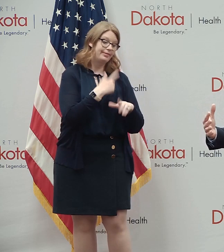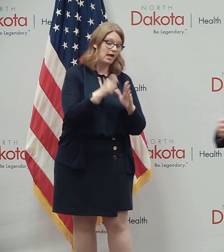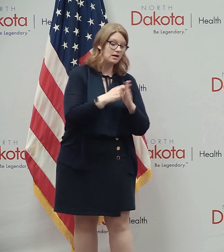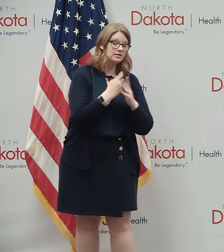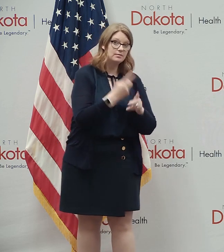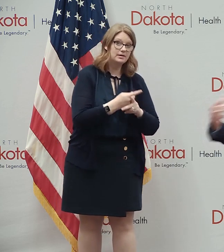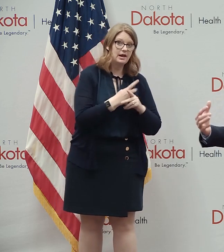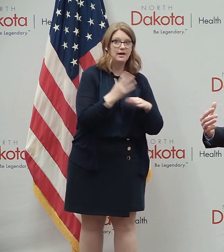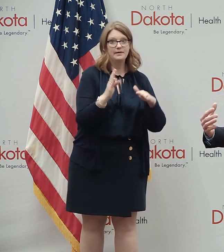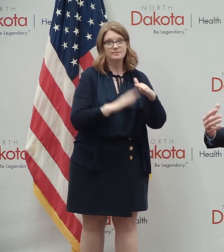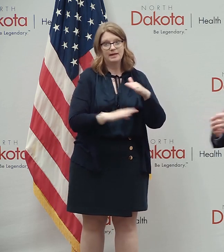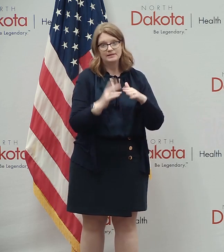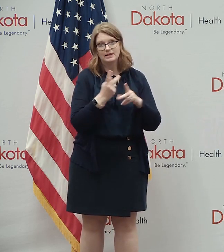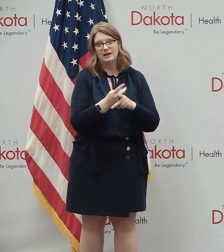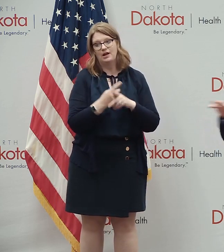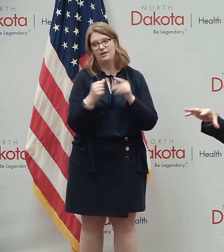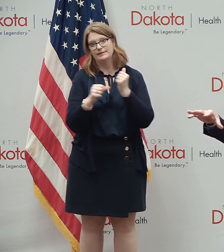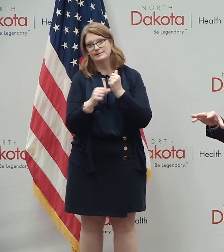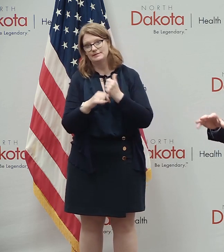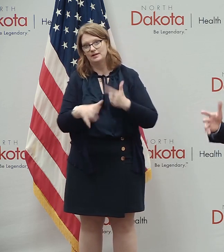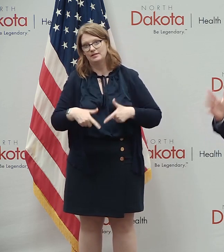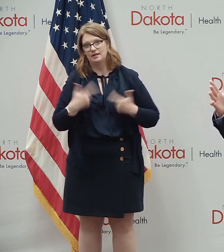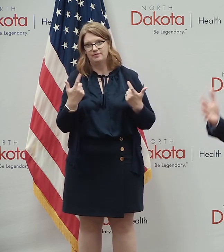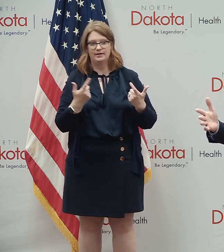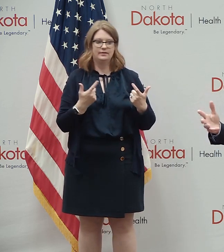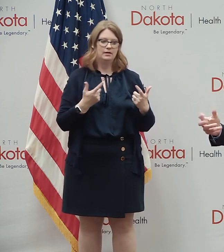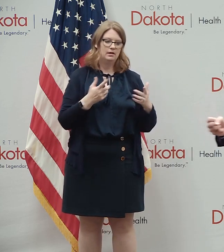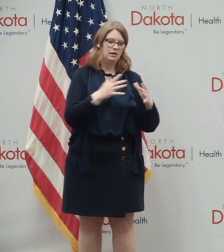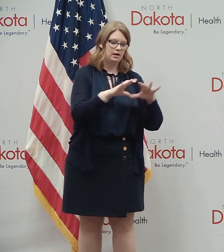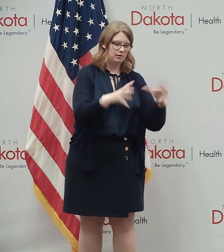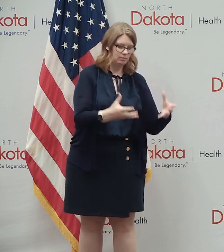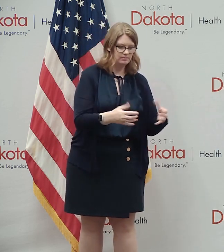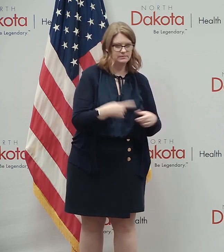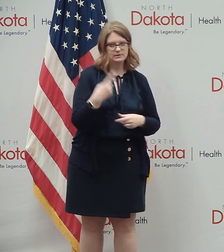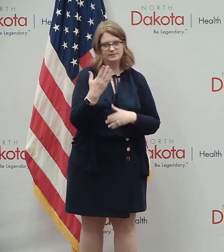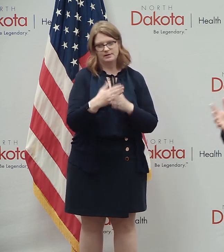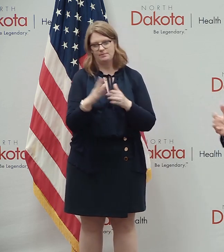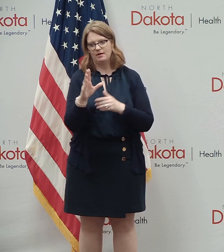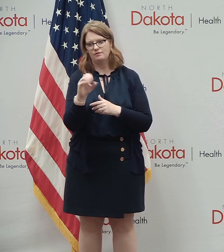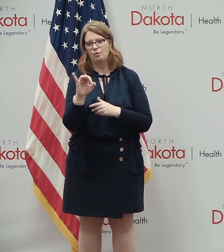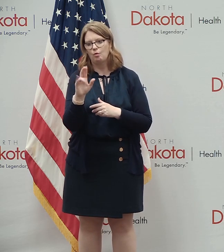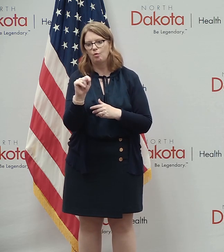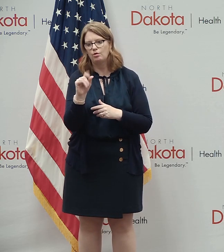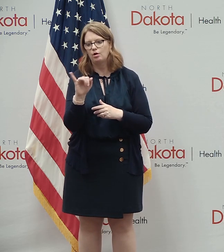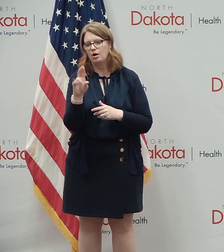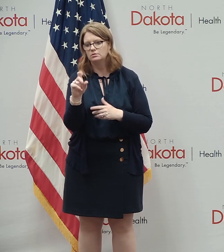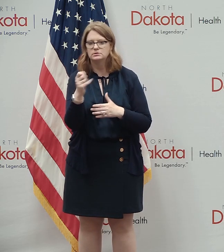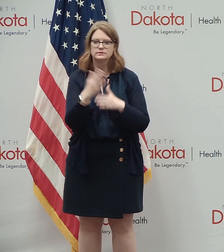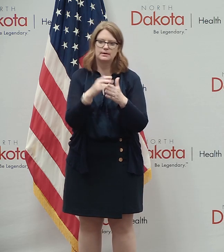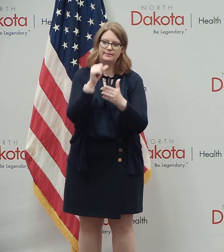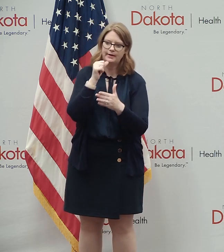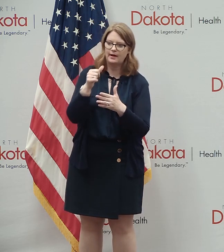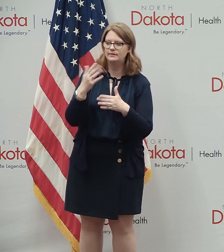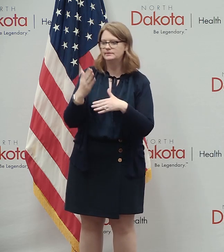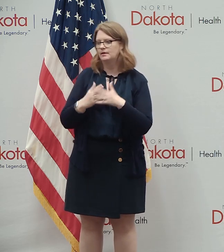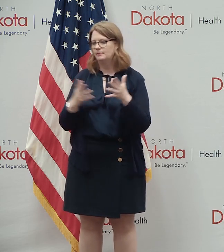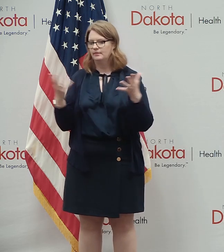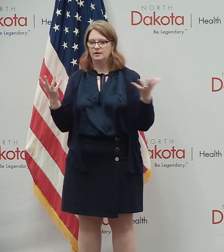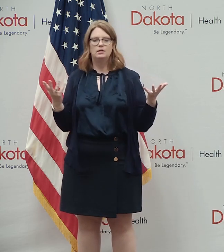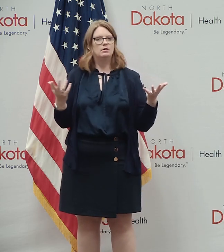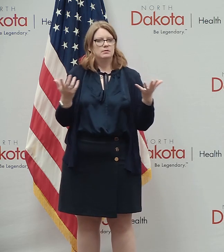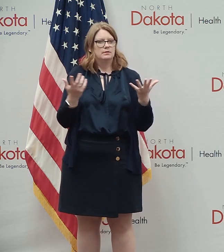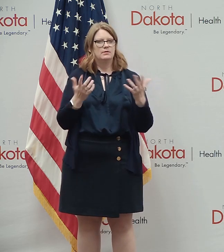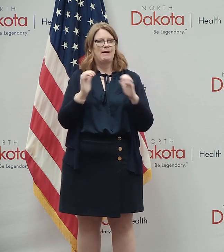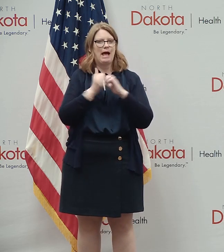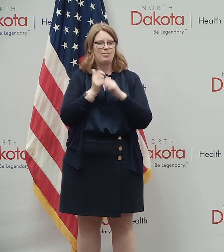and skilled nursing all in the same facility. Some of these are separate. Some have got courtyards, some don't. Some have got more flexibility in terms of how they've been